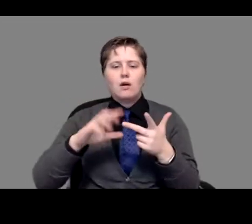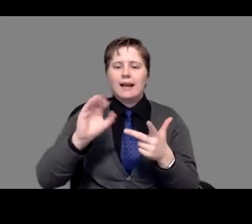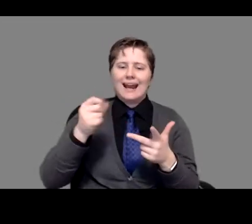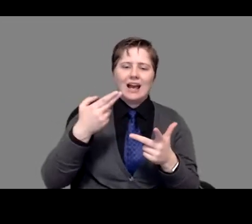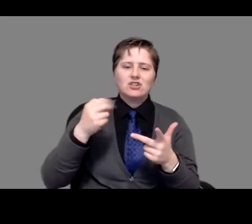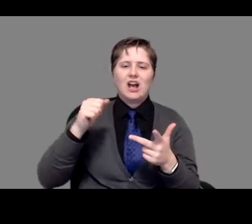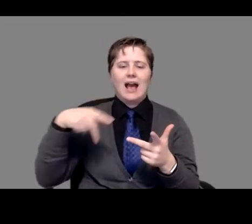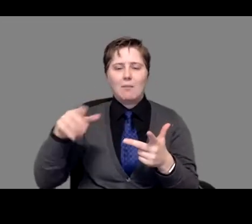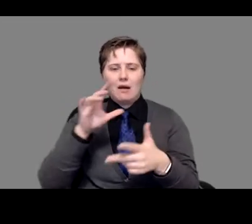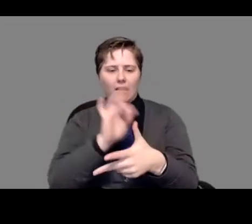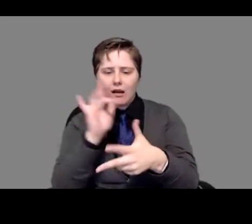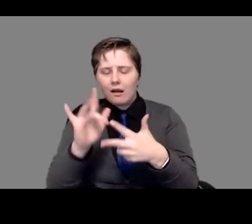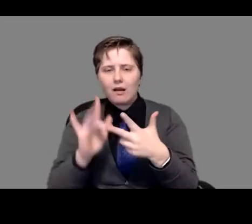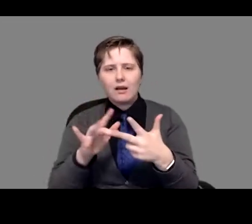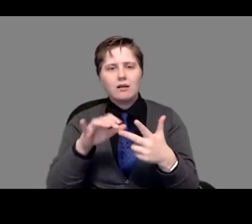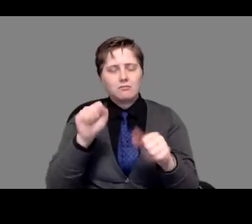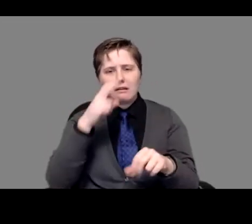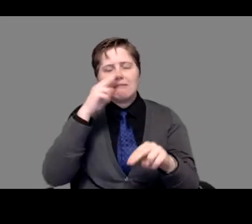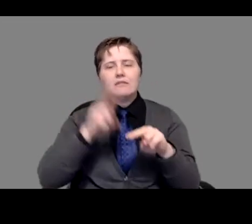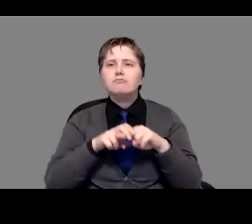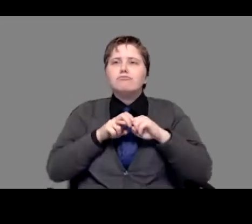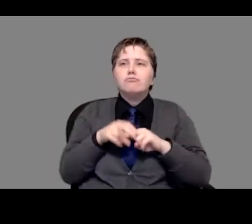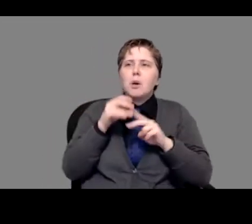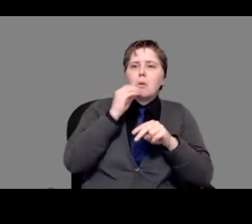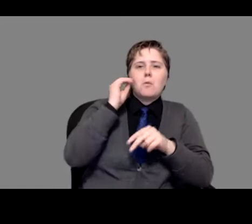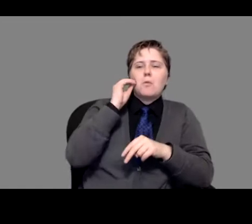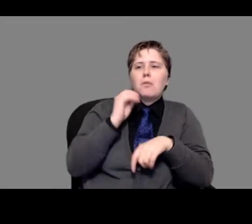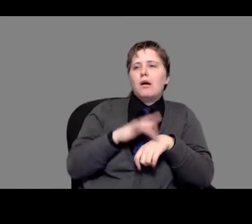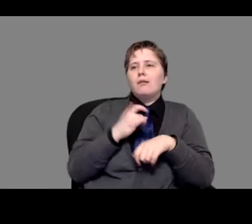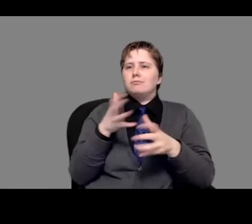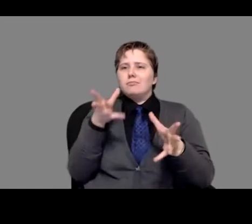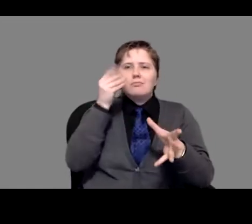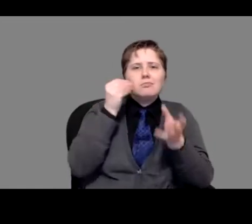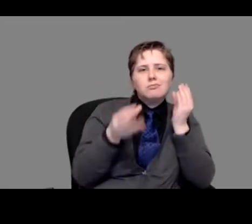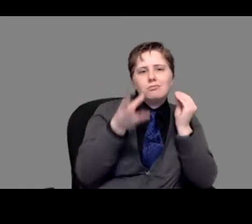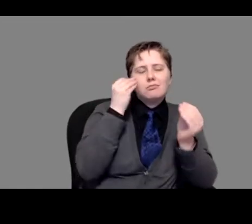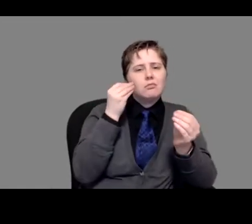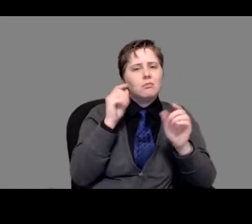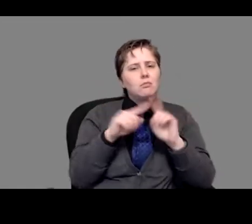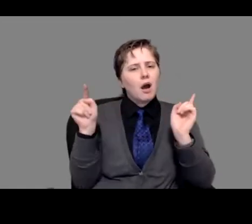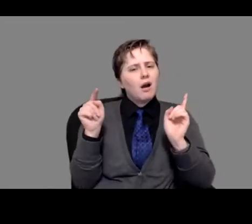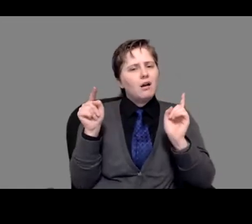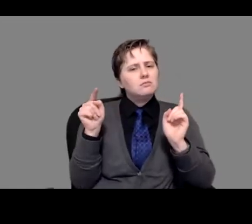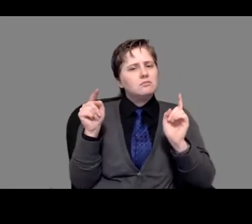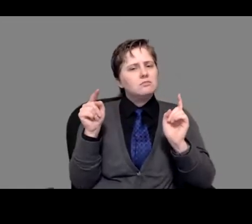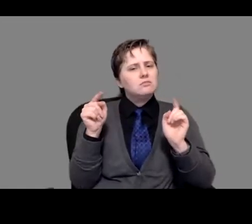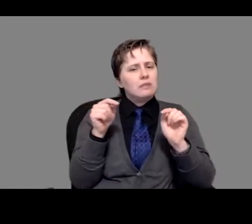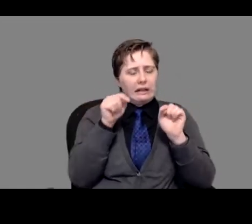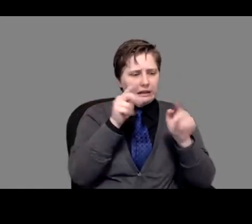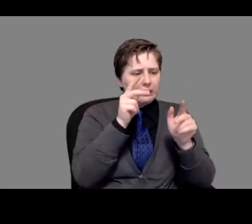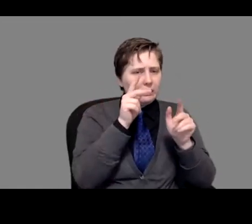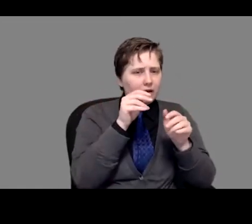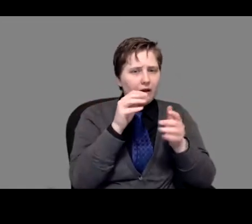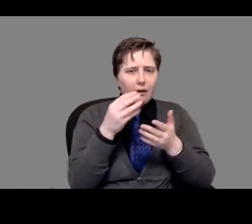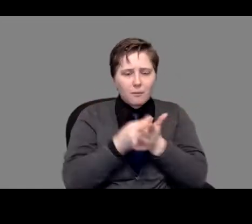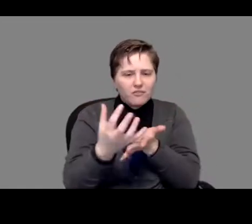And while it's fun to just sit in the comfort of your own home and take this all in, oftentimes these are, either individual